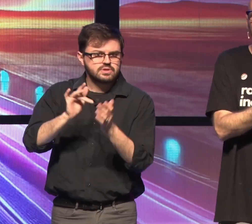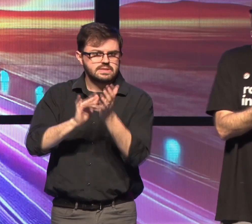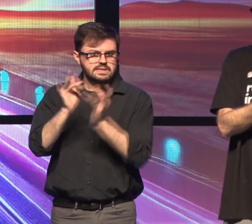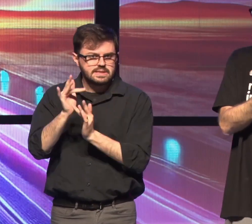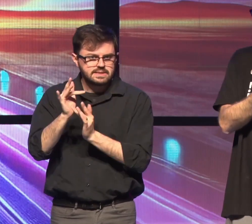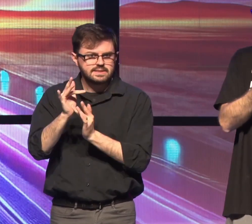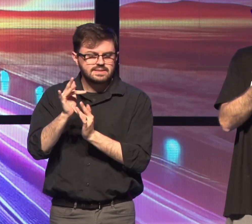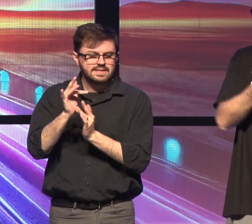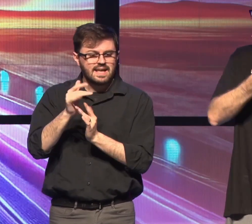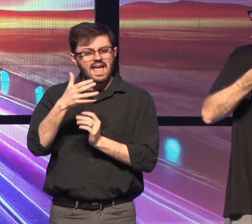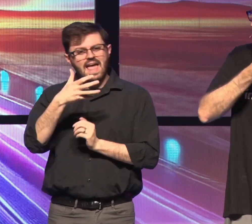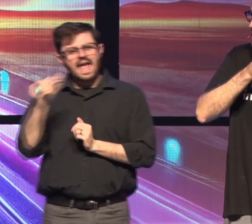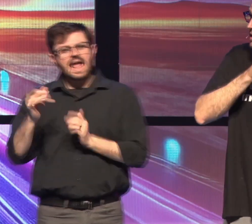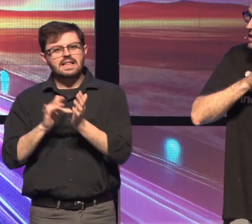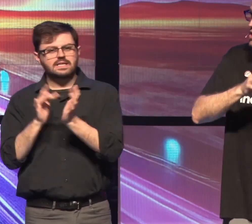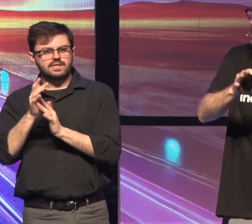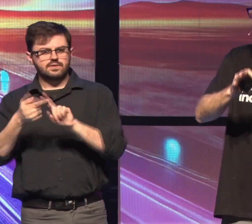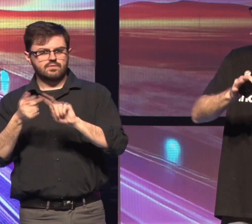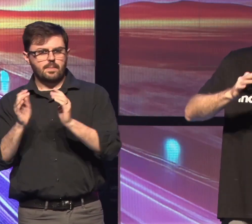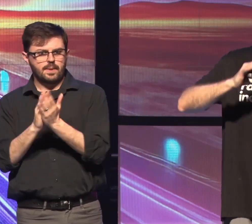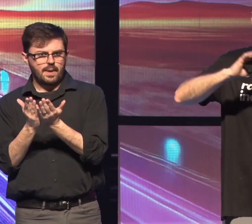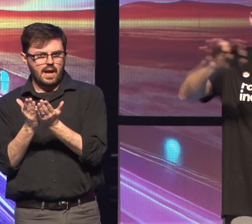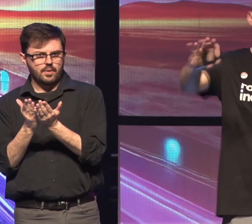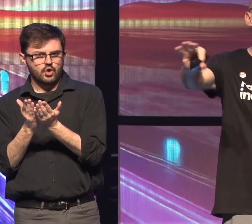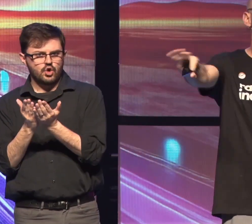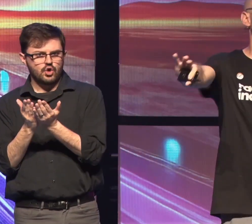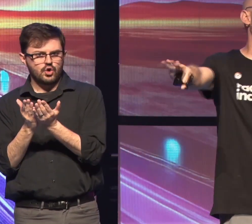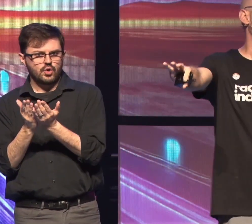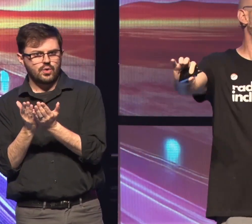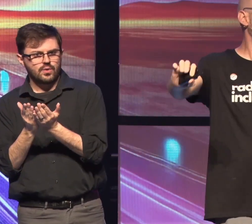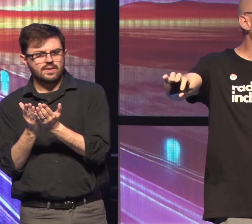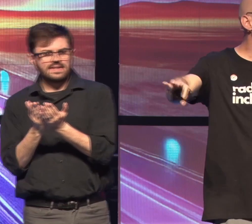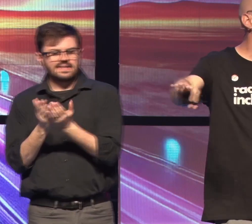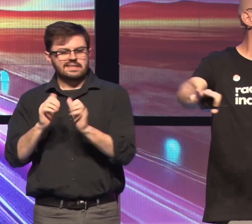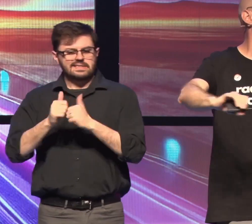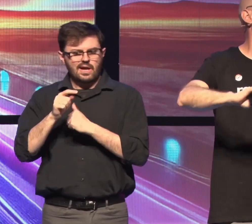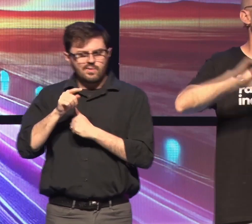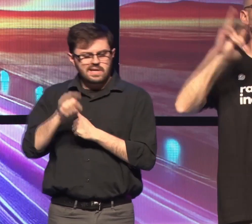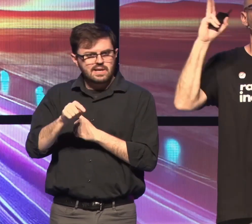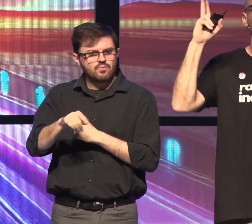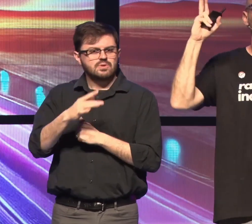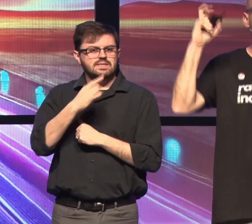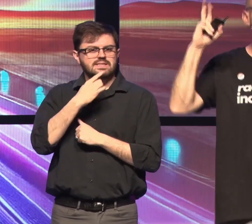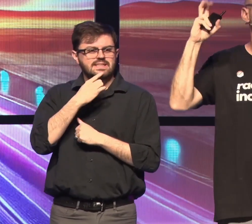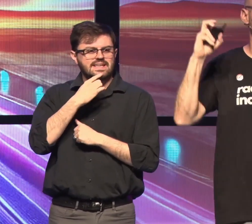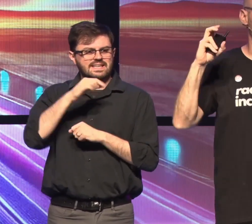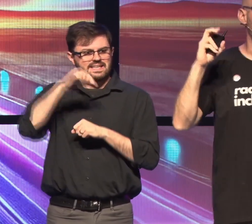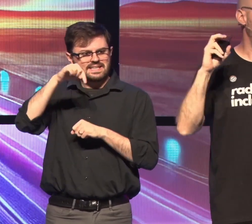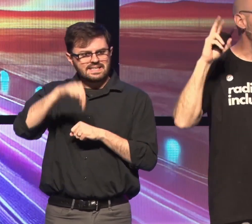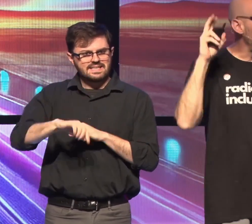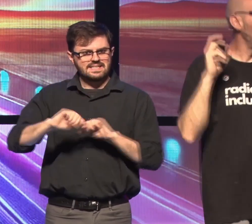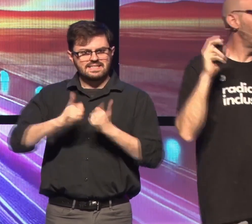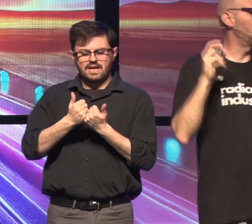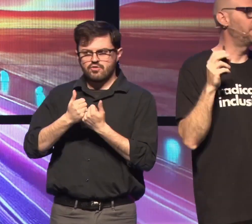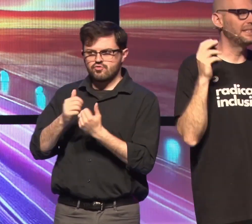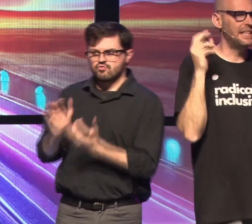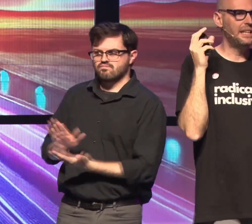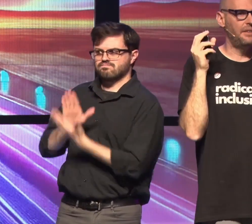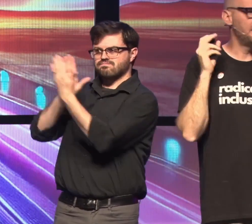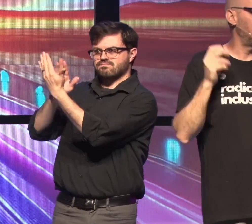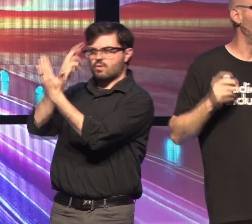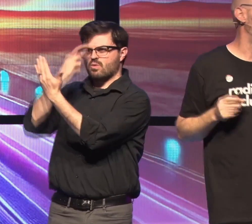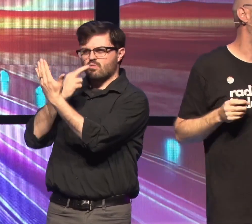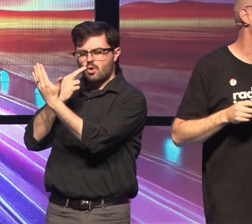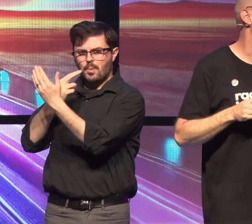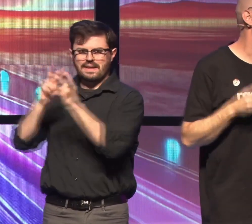is how, like, this Jesus would say, this is how you interact with Rome and this world. I put that in quotes because that's